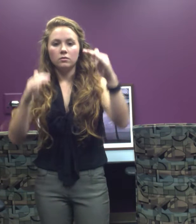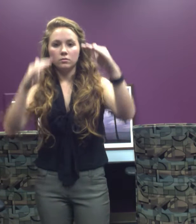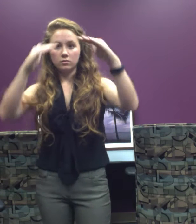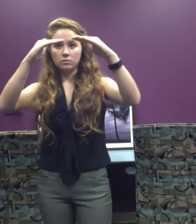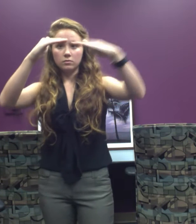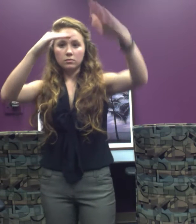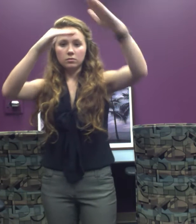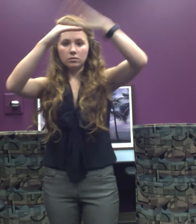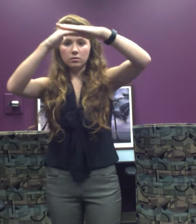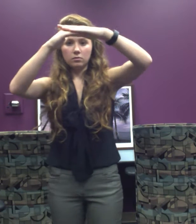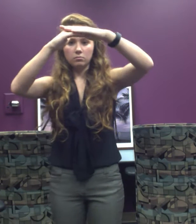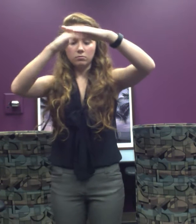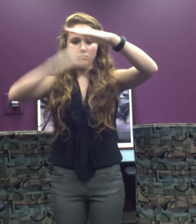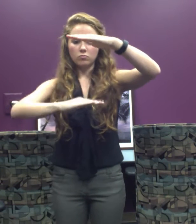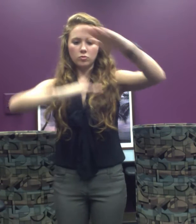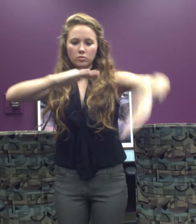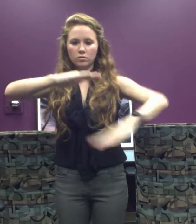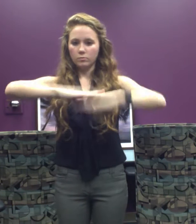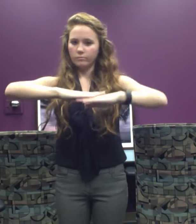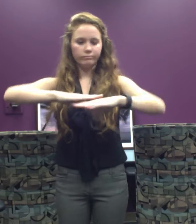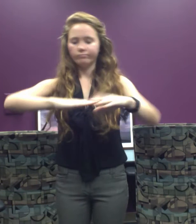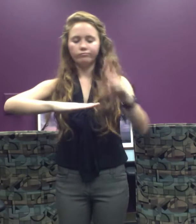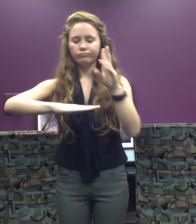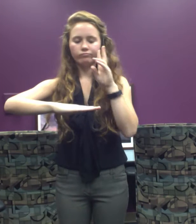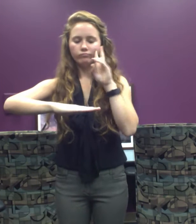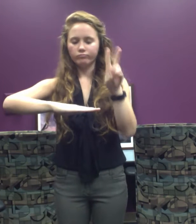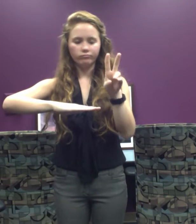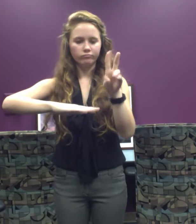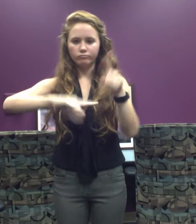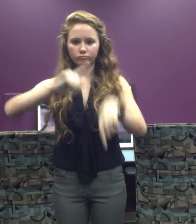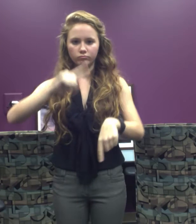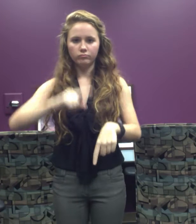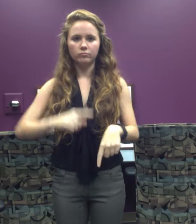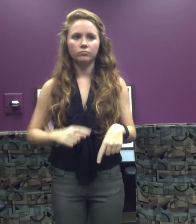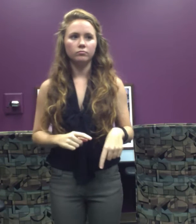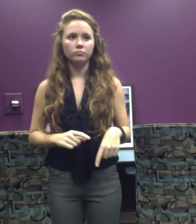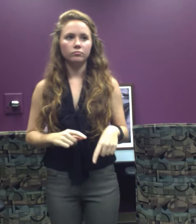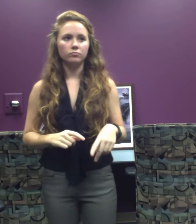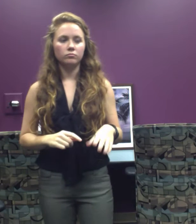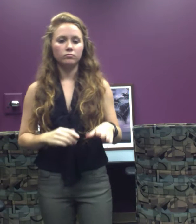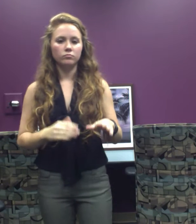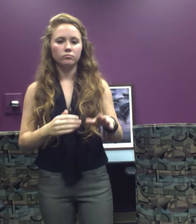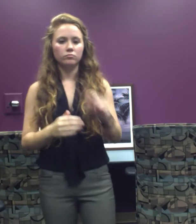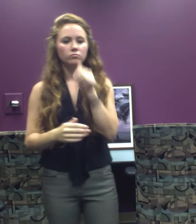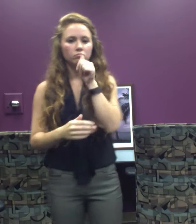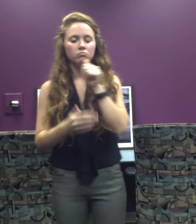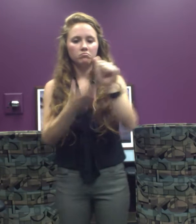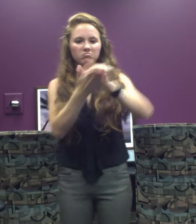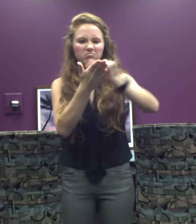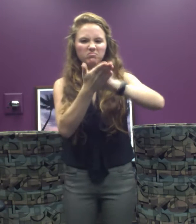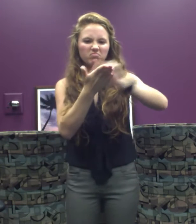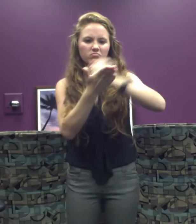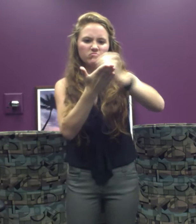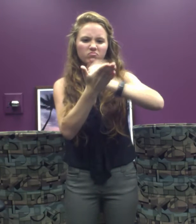please, and do this. Erase all of the guidelines so that on your paper you